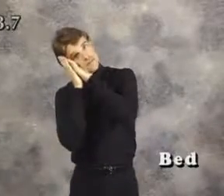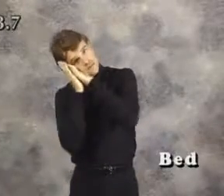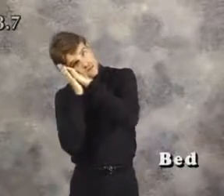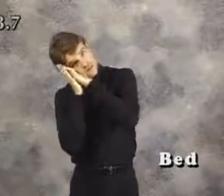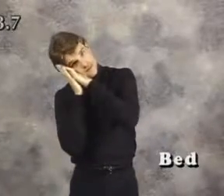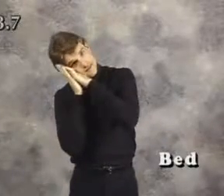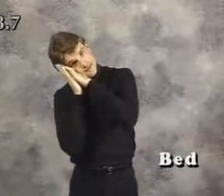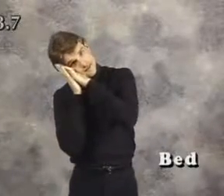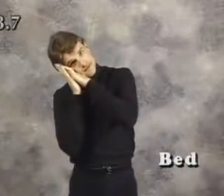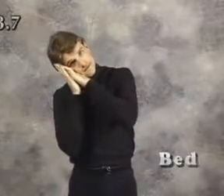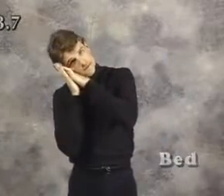Bed.